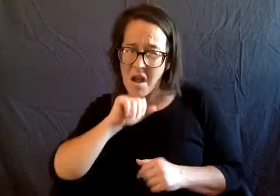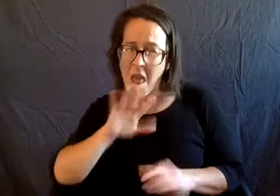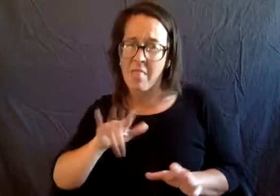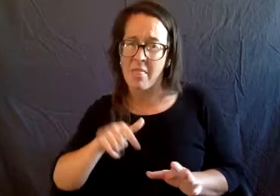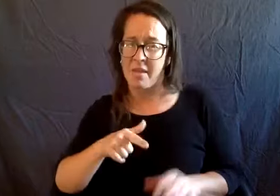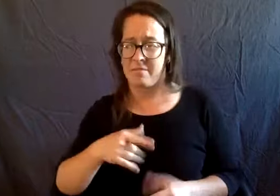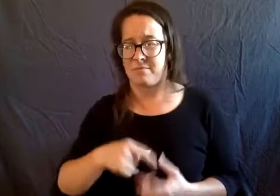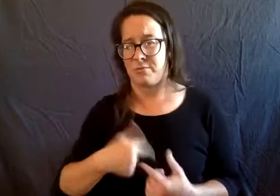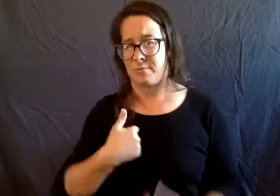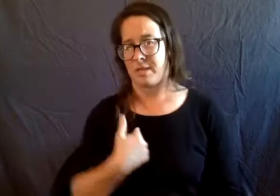to me.